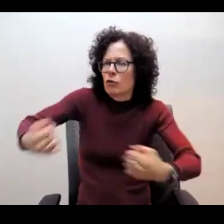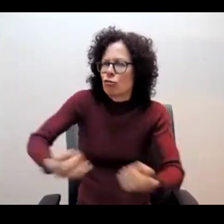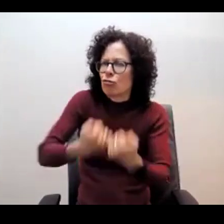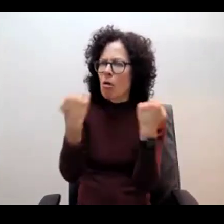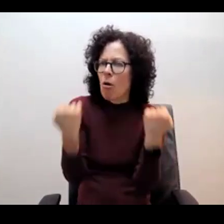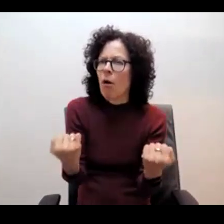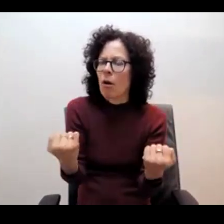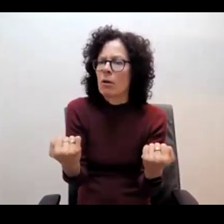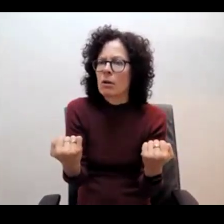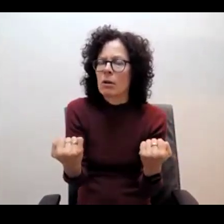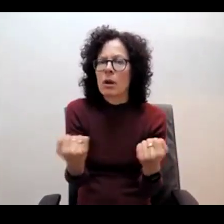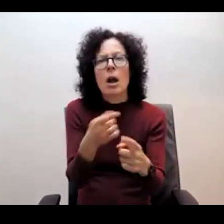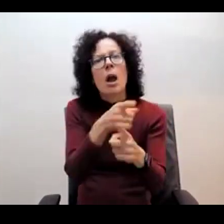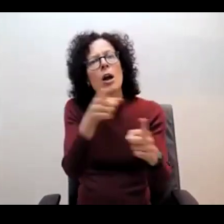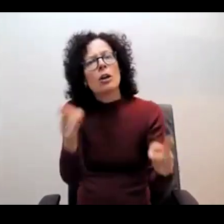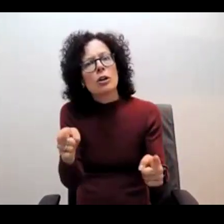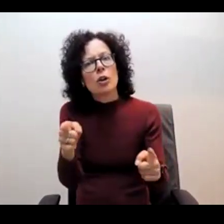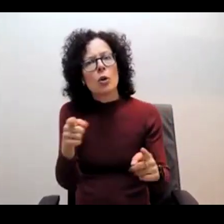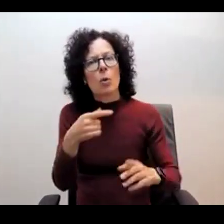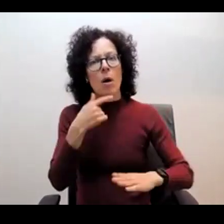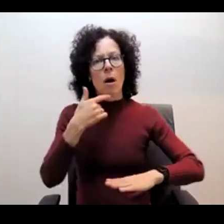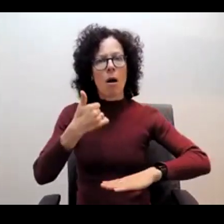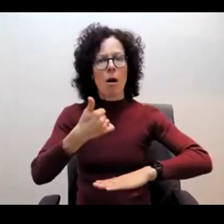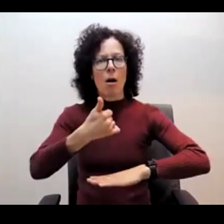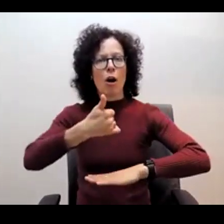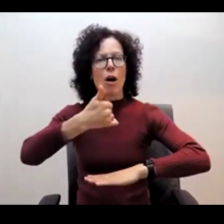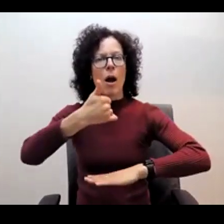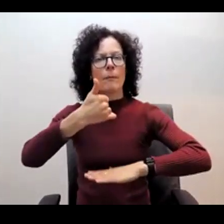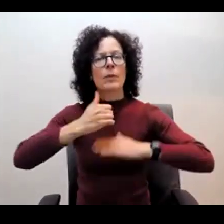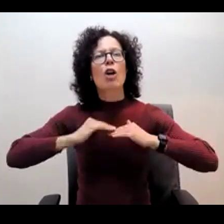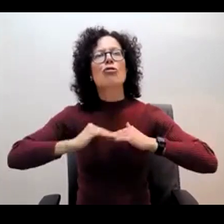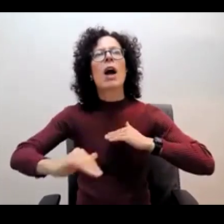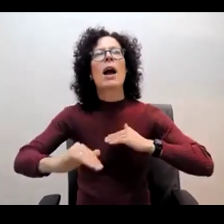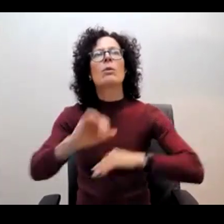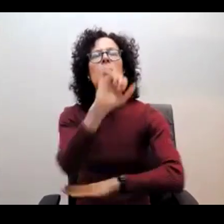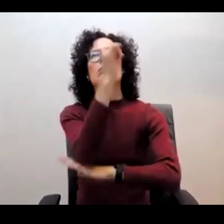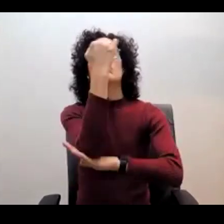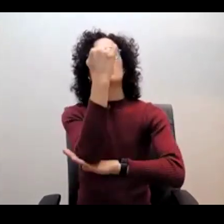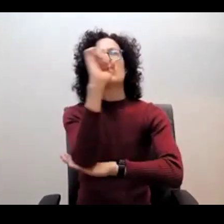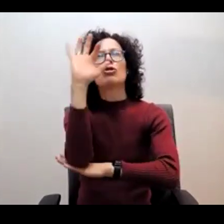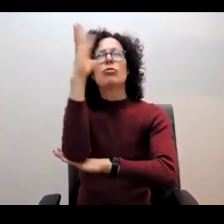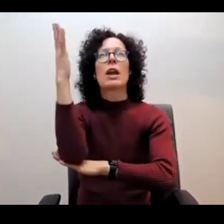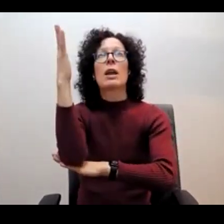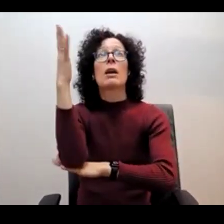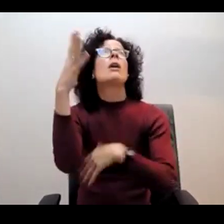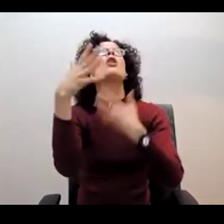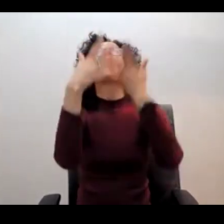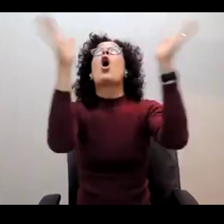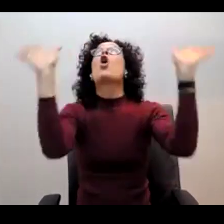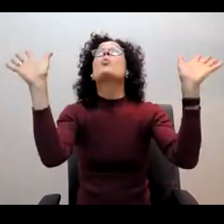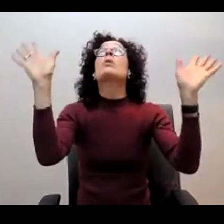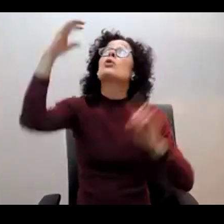And your crown opening to the sun, the rain, the sky. stars, the